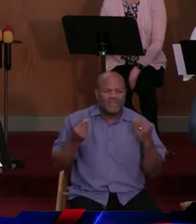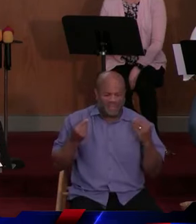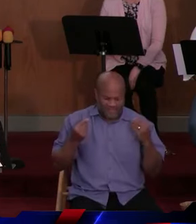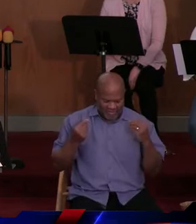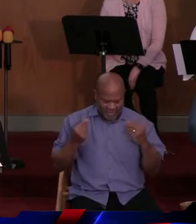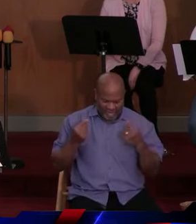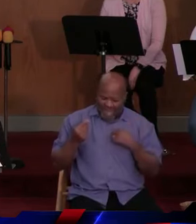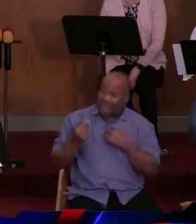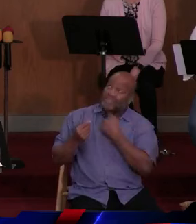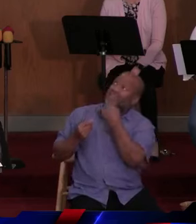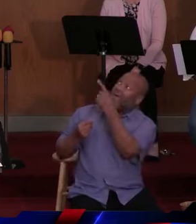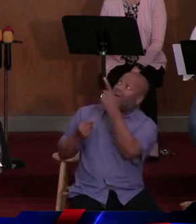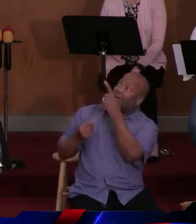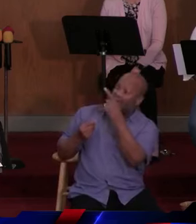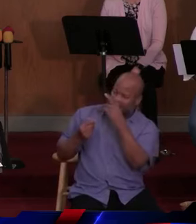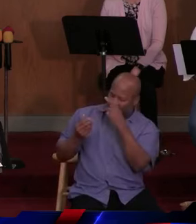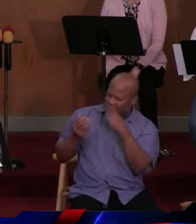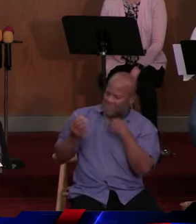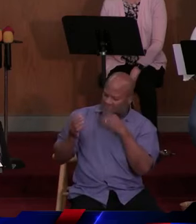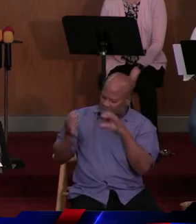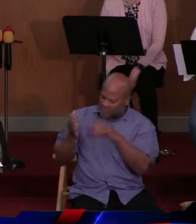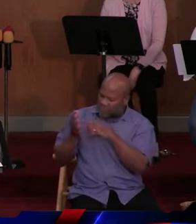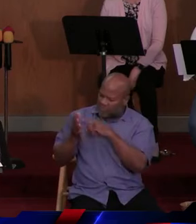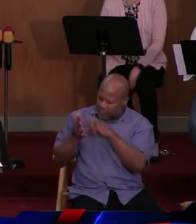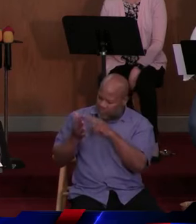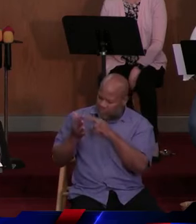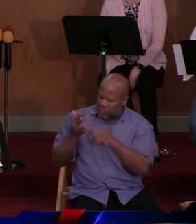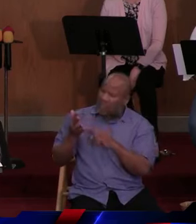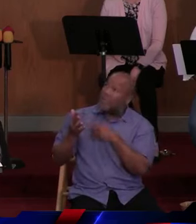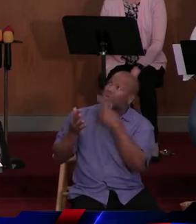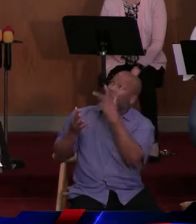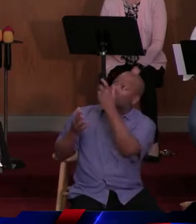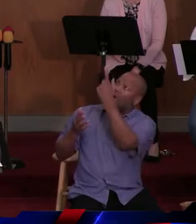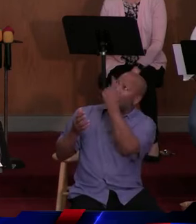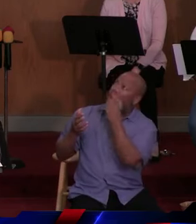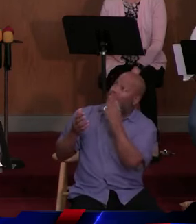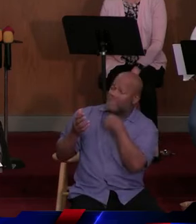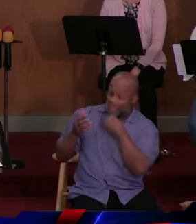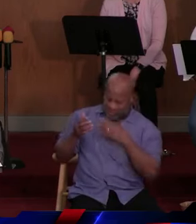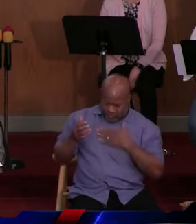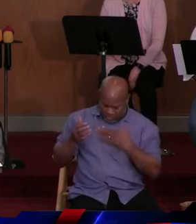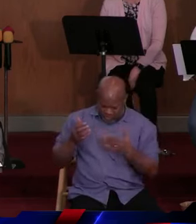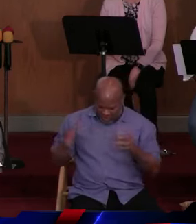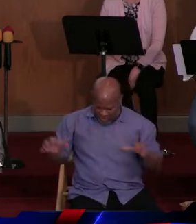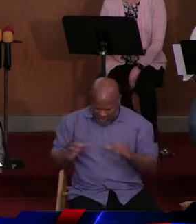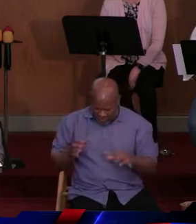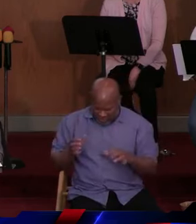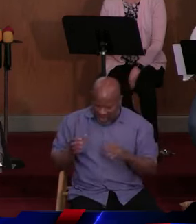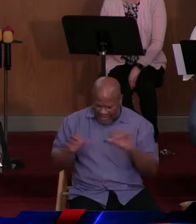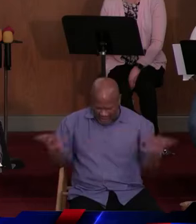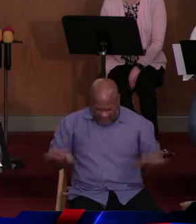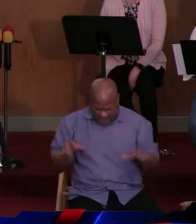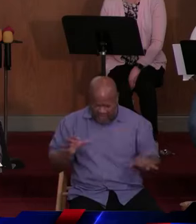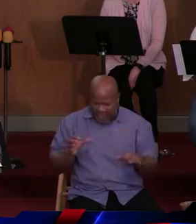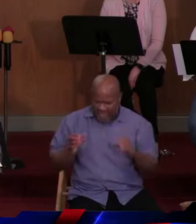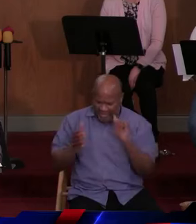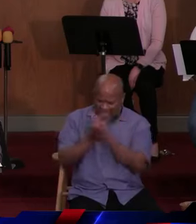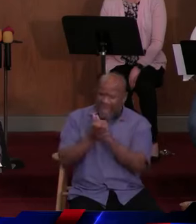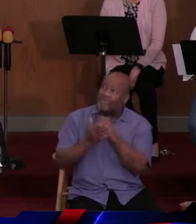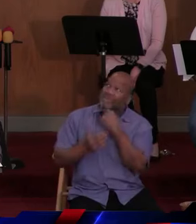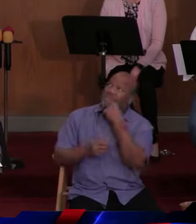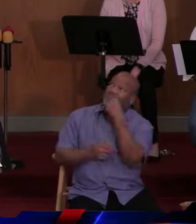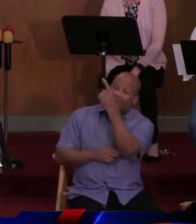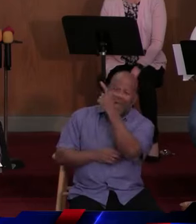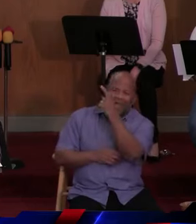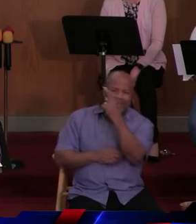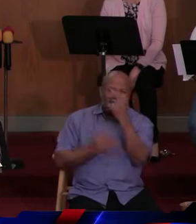steward what he called us to. Courage to own the central place God has given the modern church in a